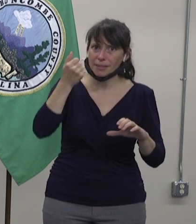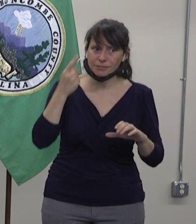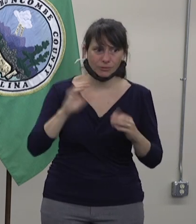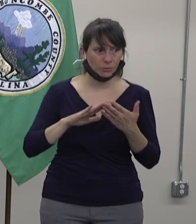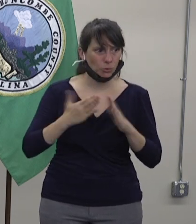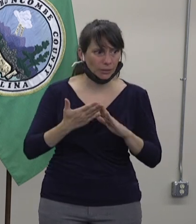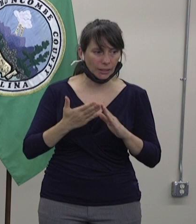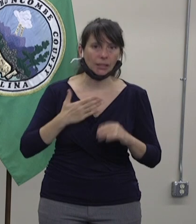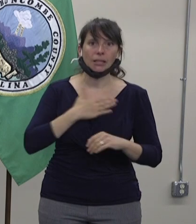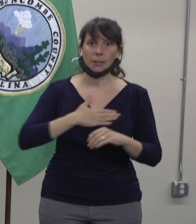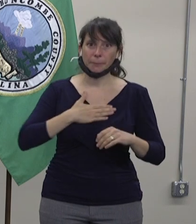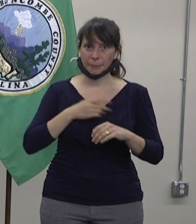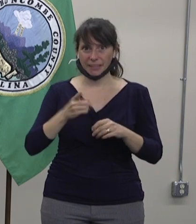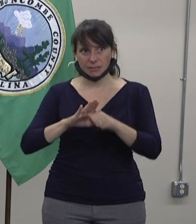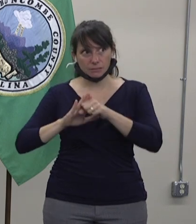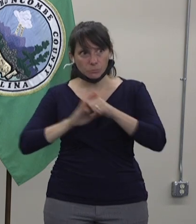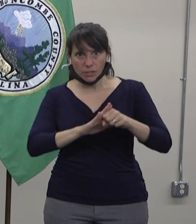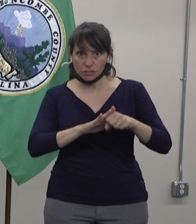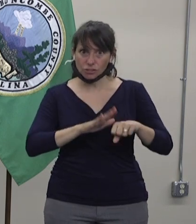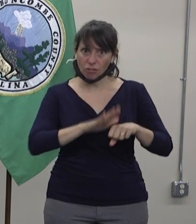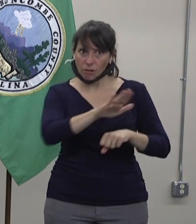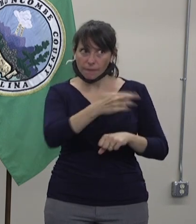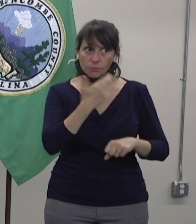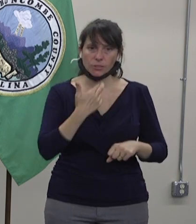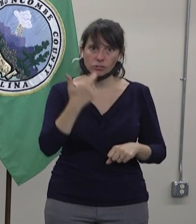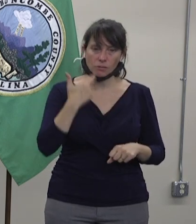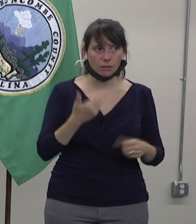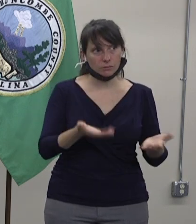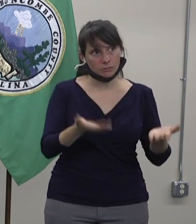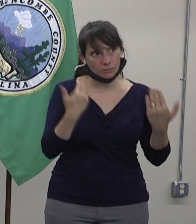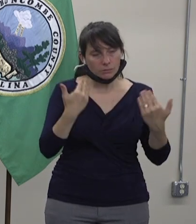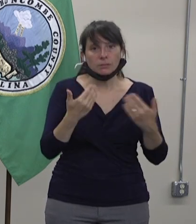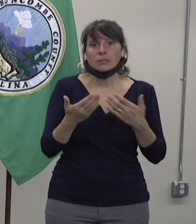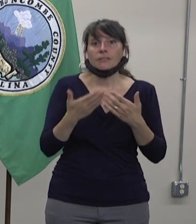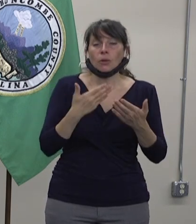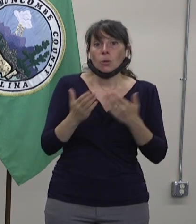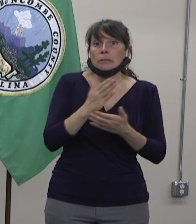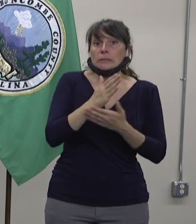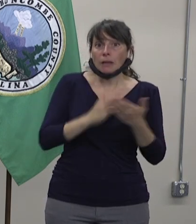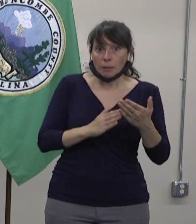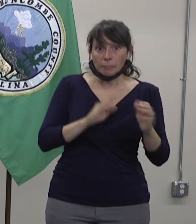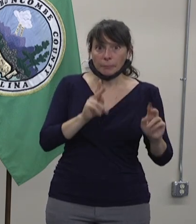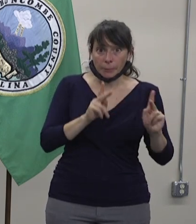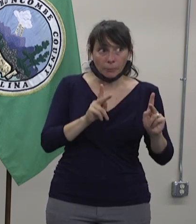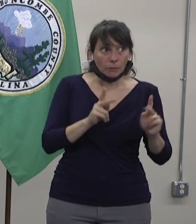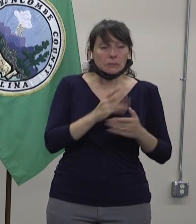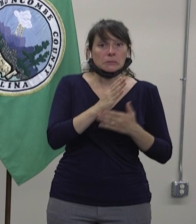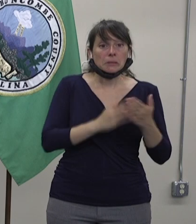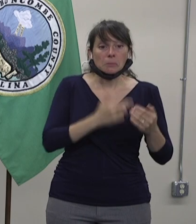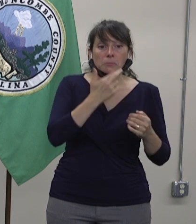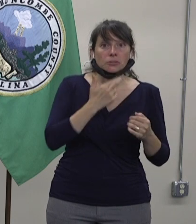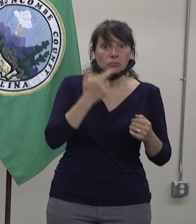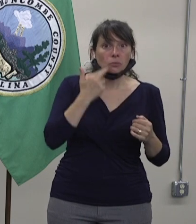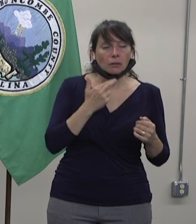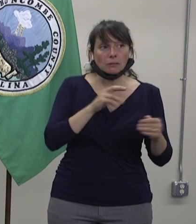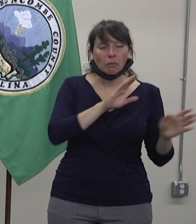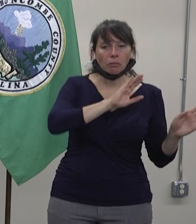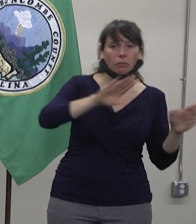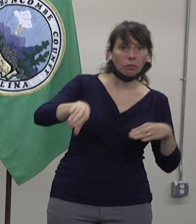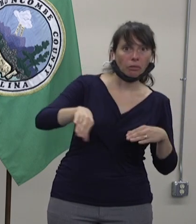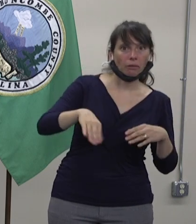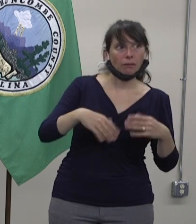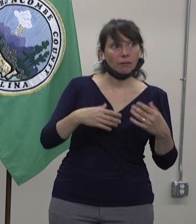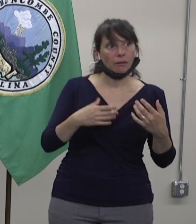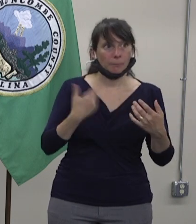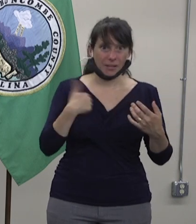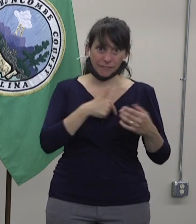put pressure on these non-compliant restaurants so that a few violators do not end up causing sweeping restrictions for the entire